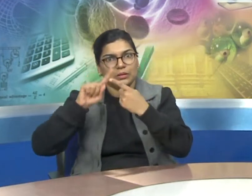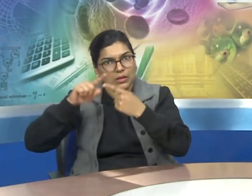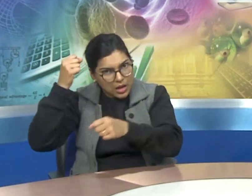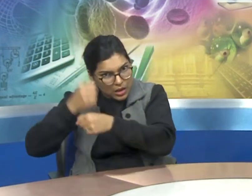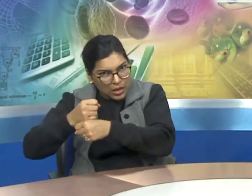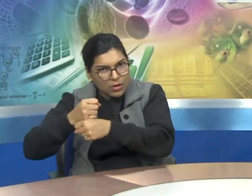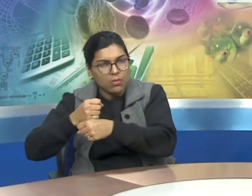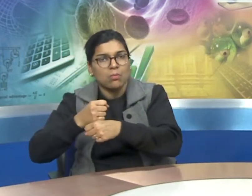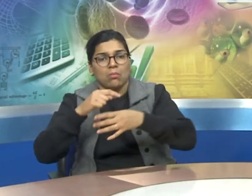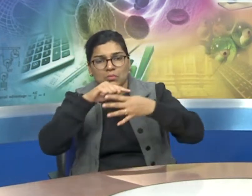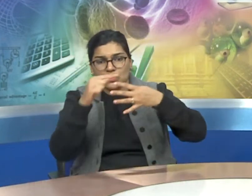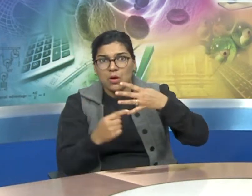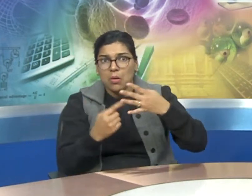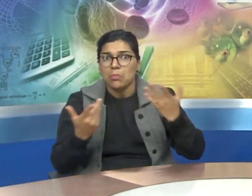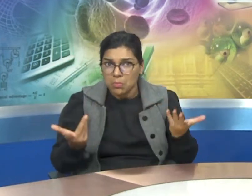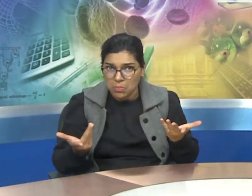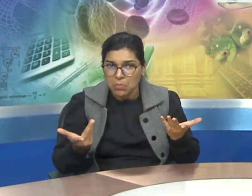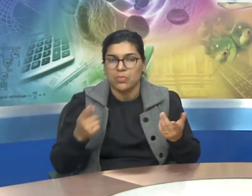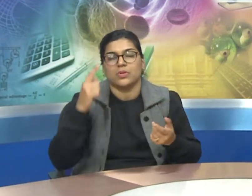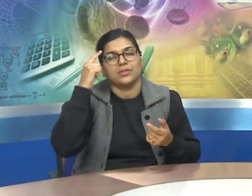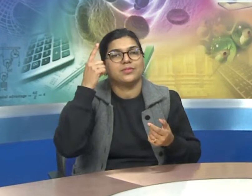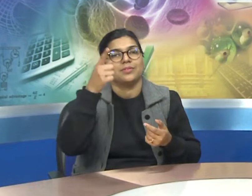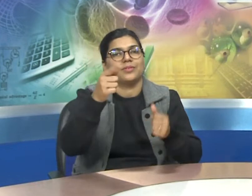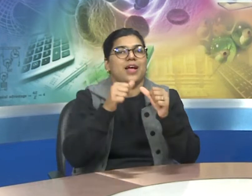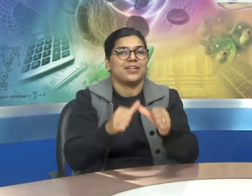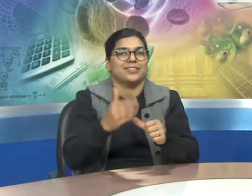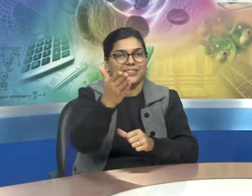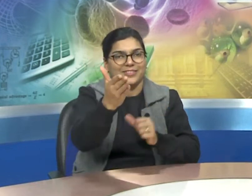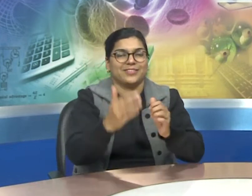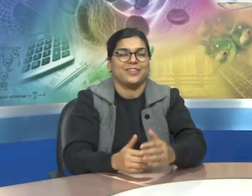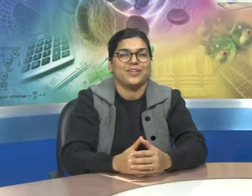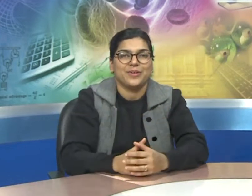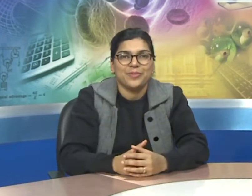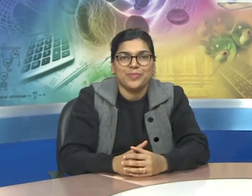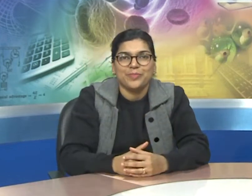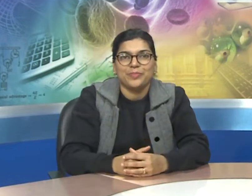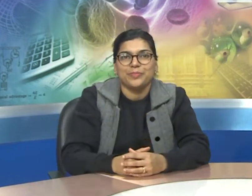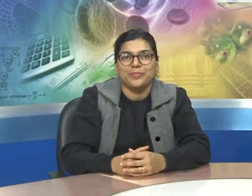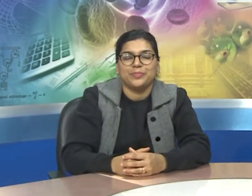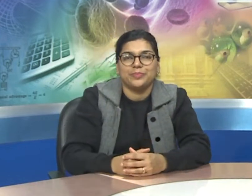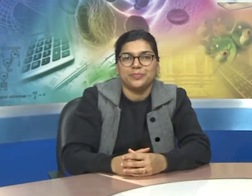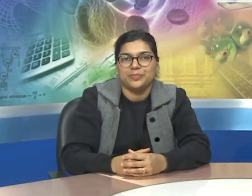says JPEG. So you have to choose which one is correct.